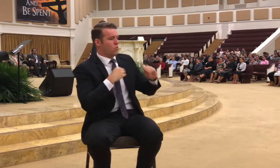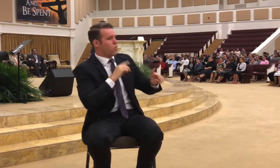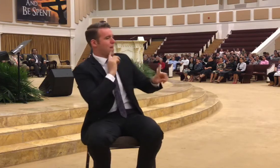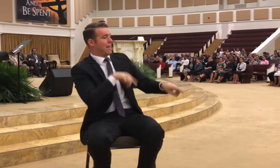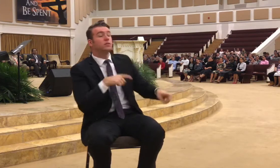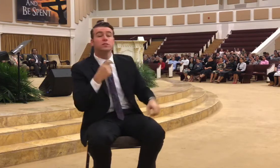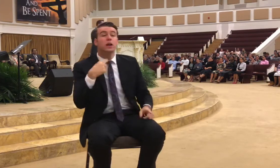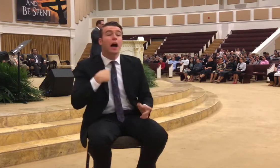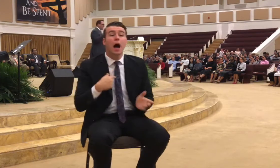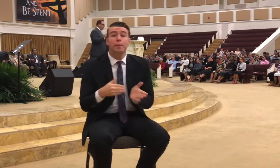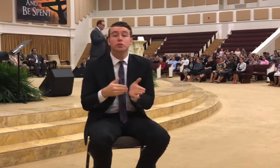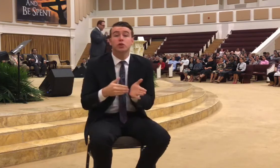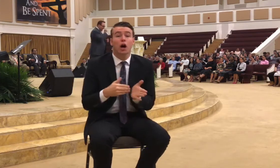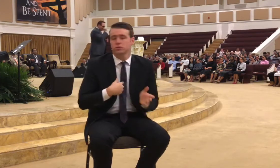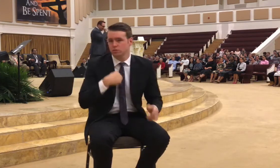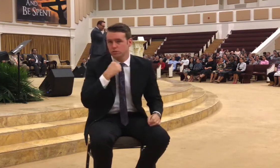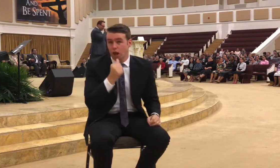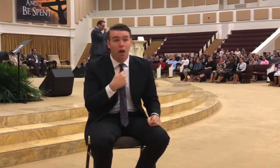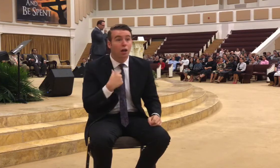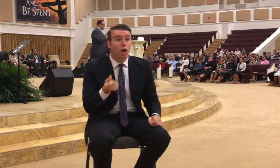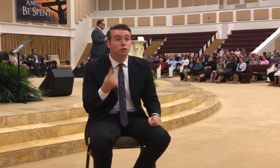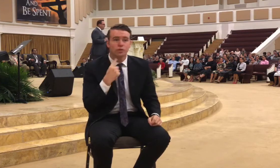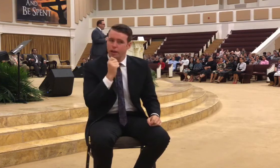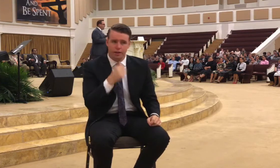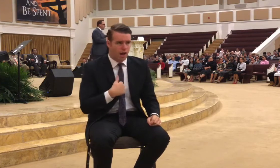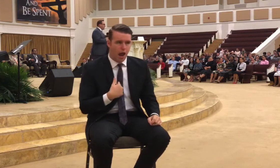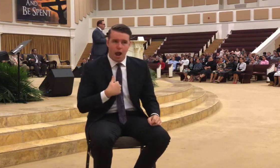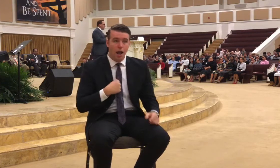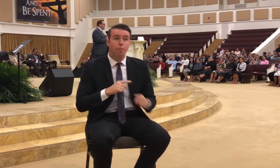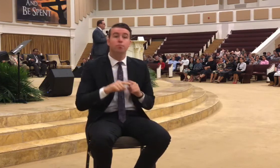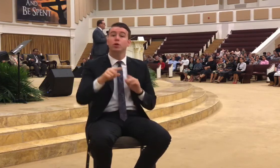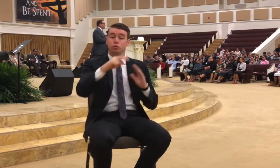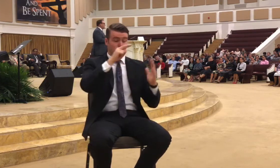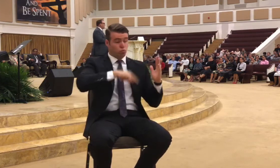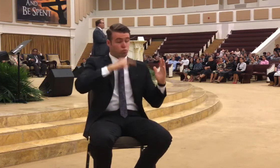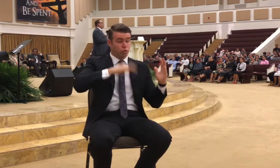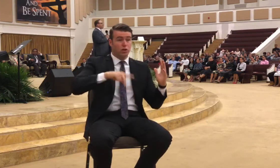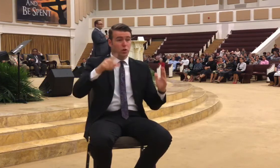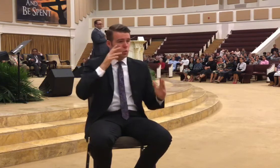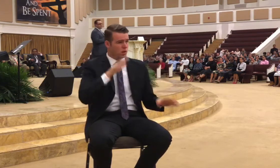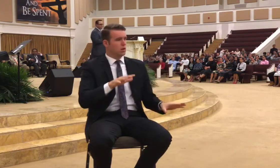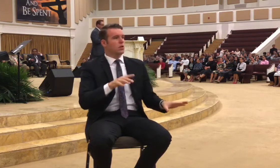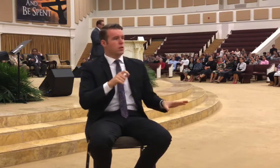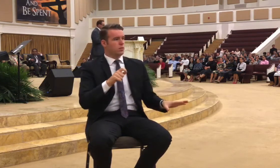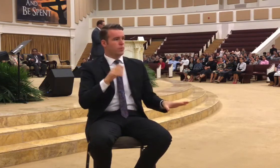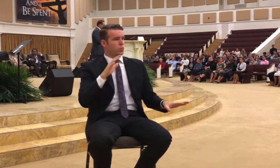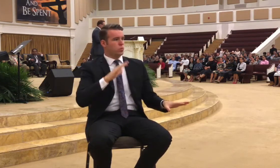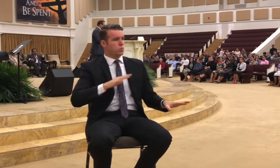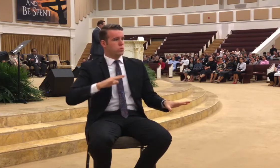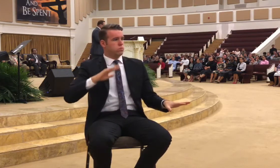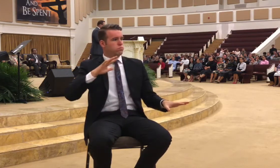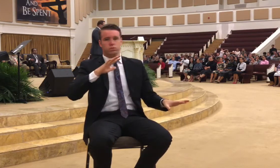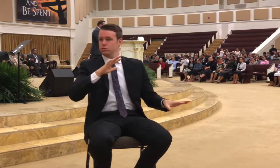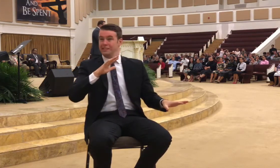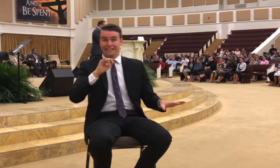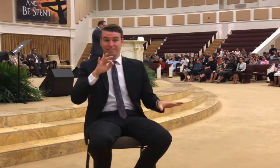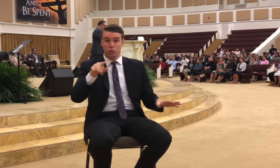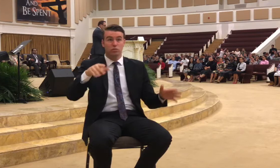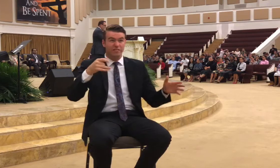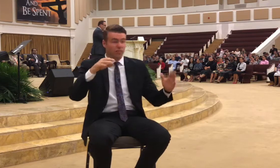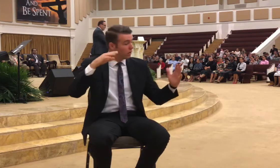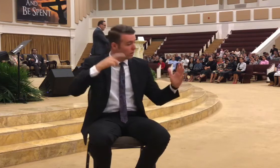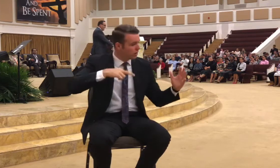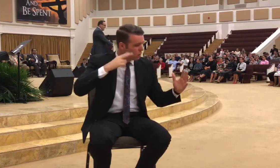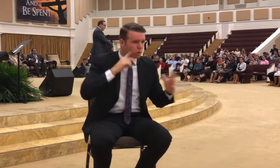not a doctor, I don't understand all of that, but if you read enough stuff, it'll make you get worried. And I